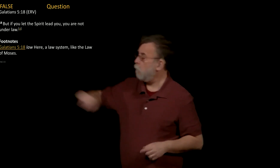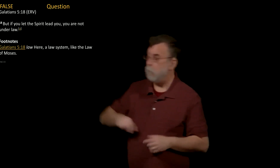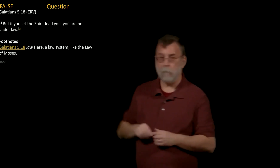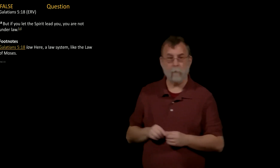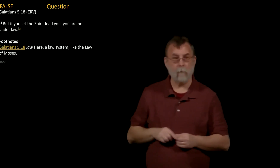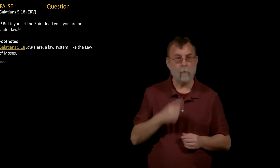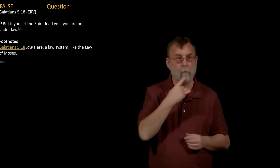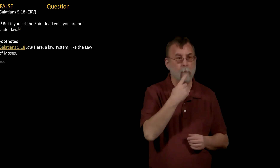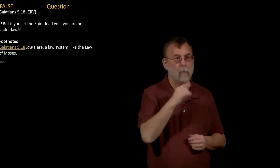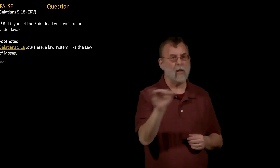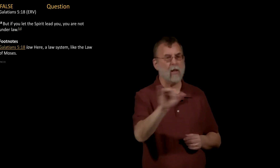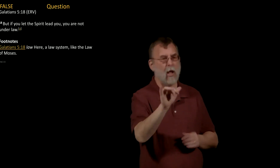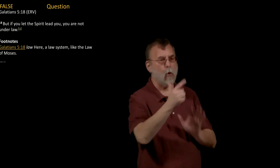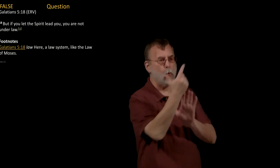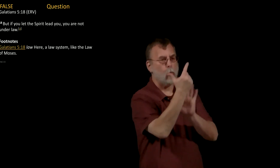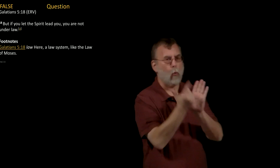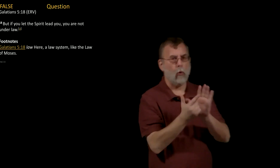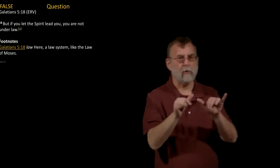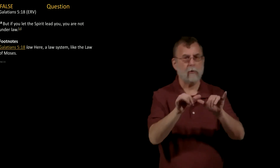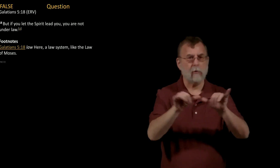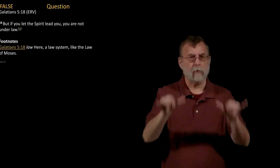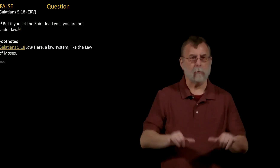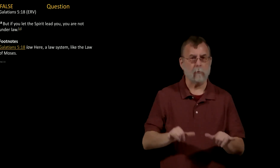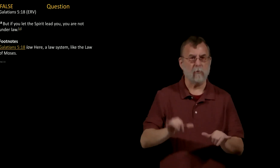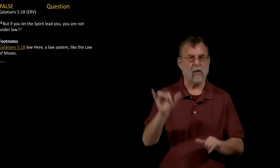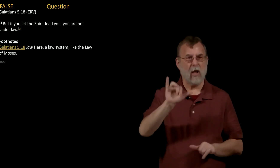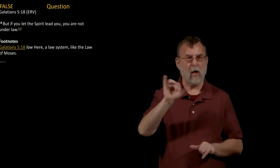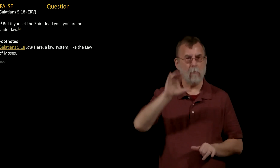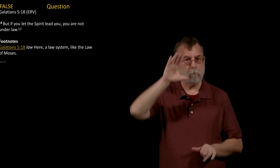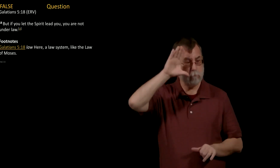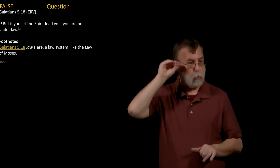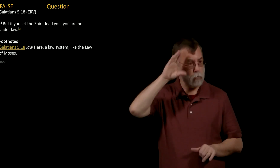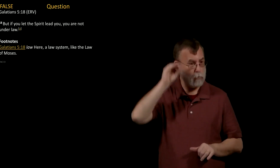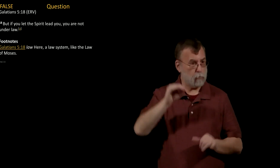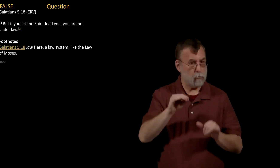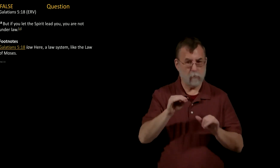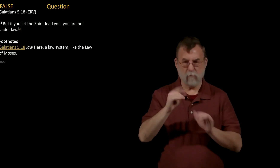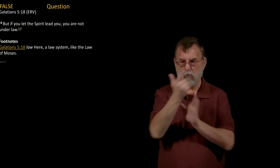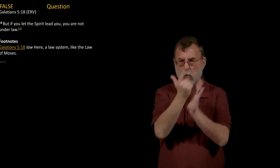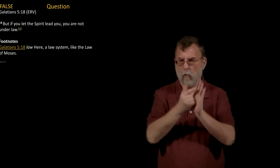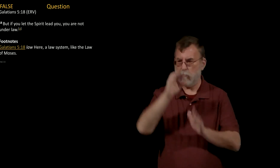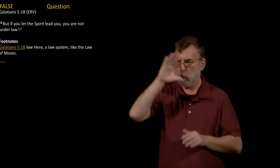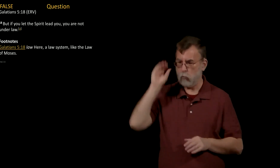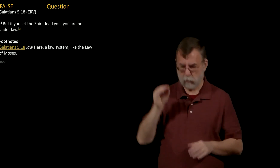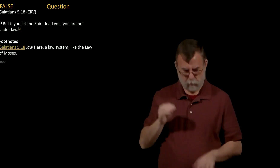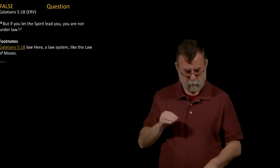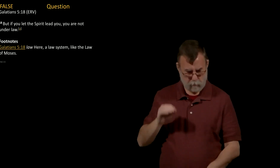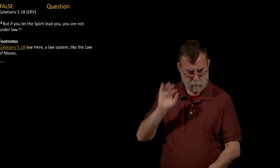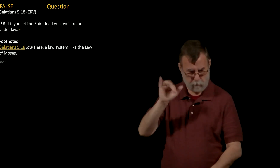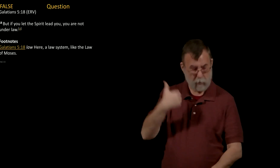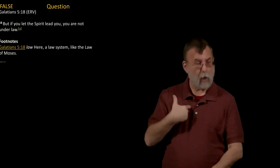case A in the footnote says, law here is like the law of